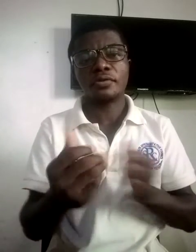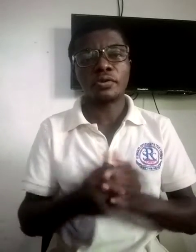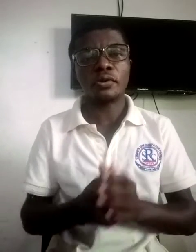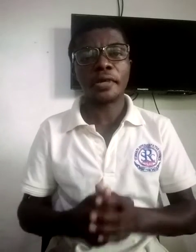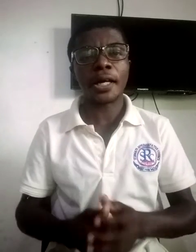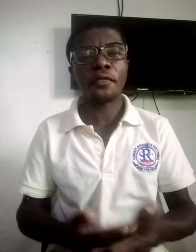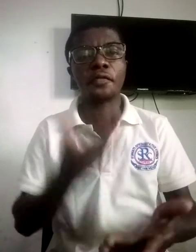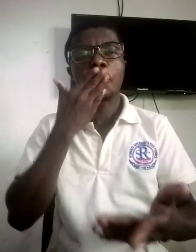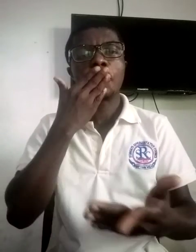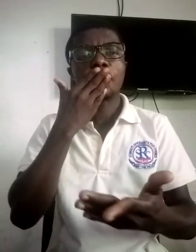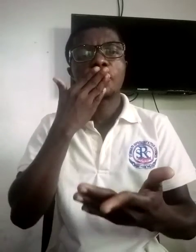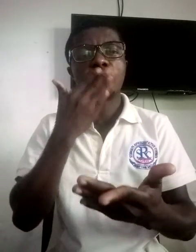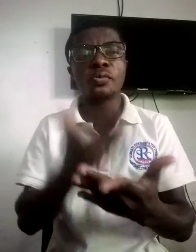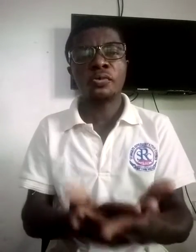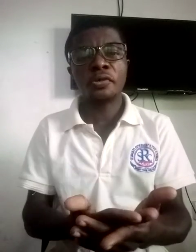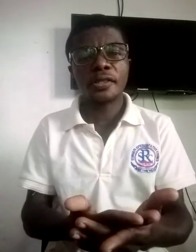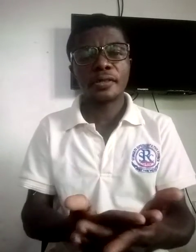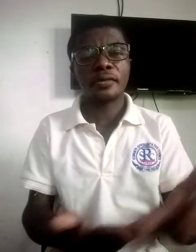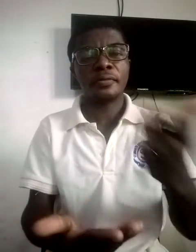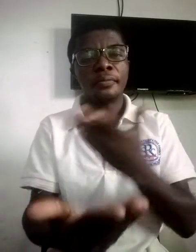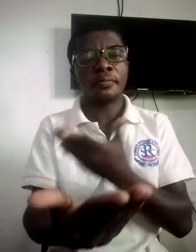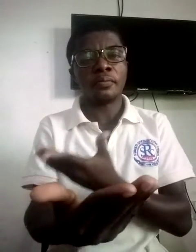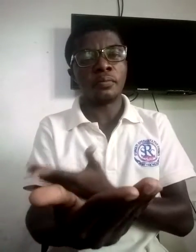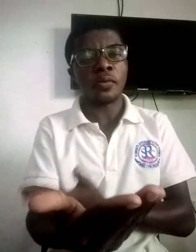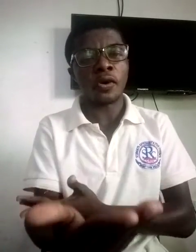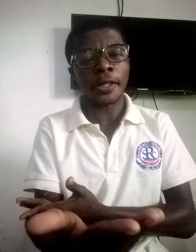So we have good morning.